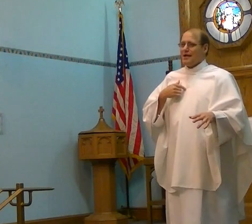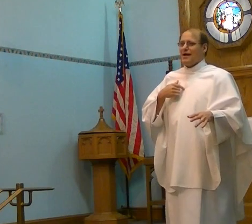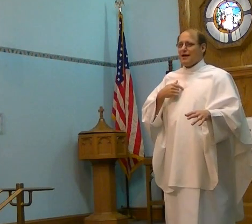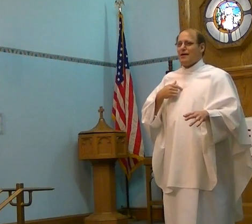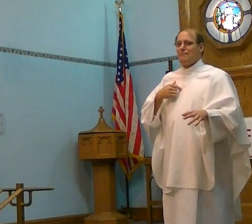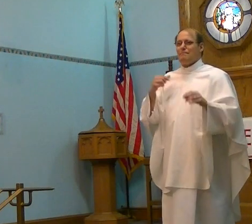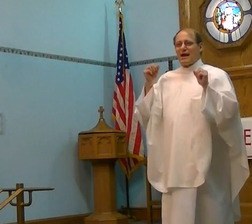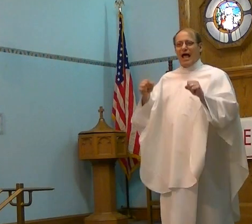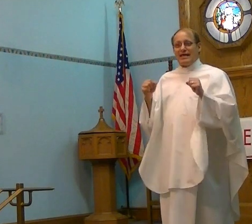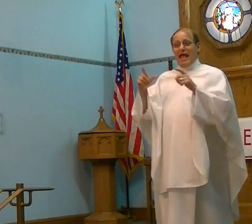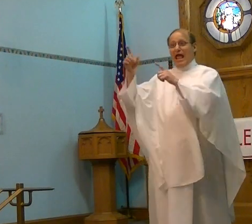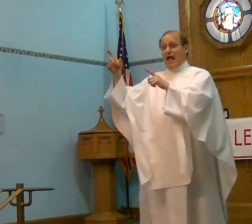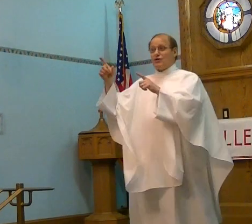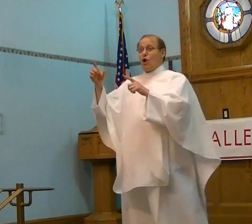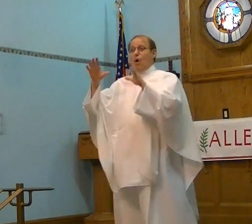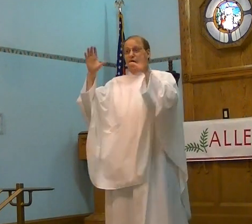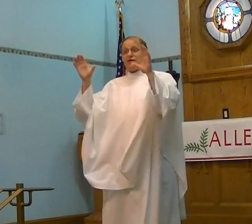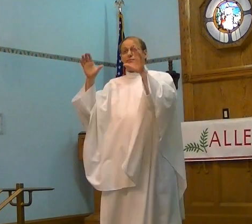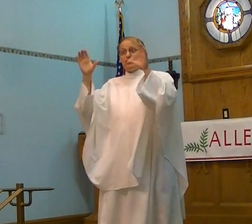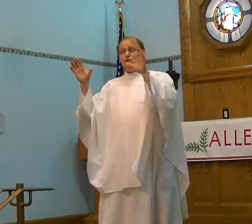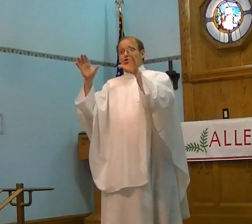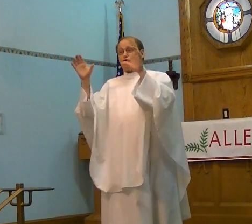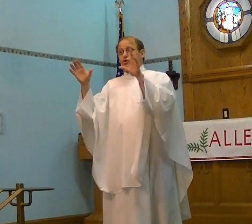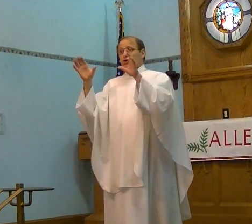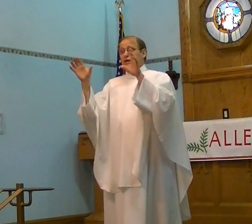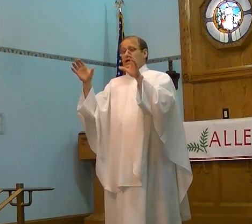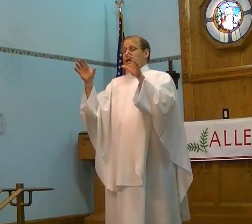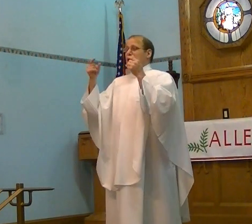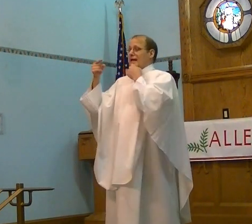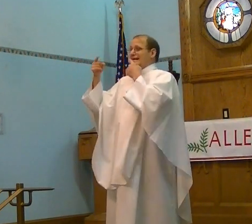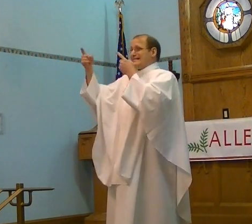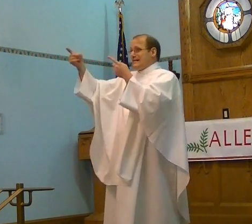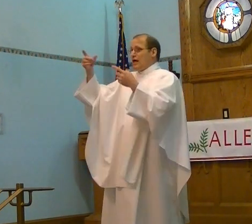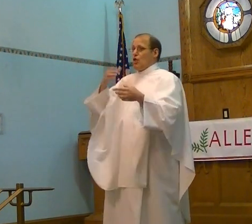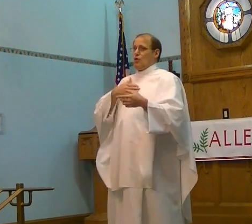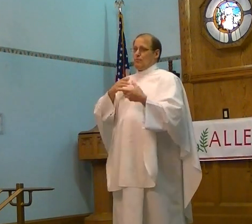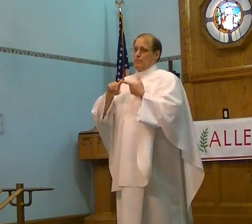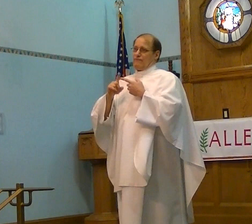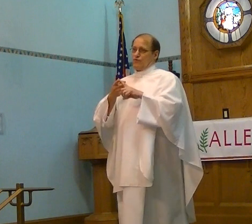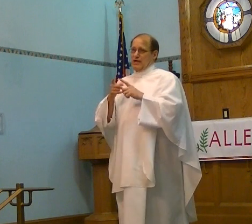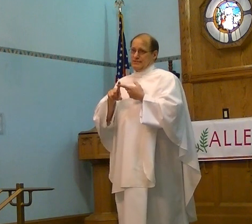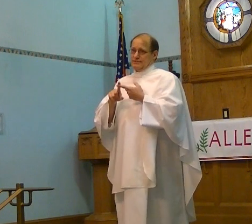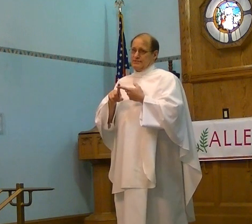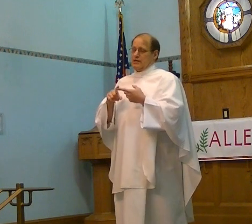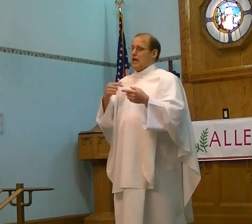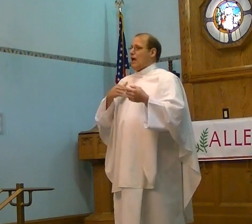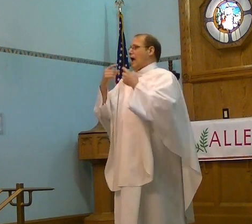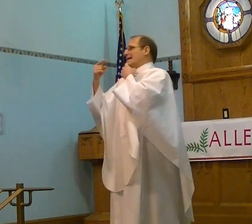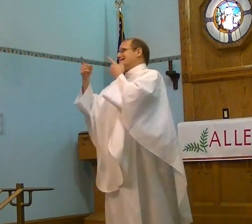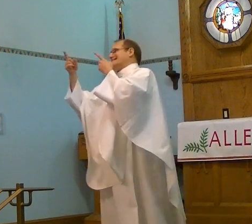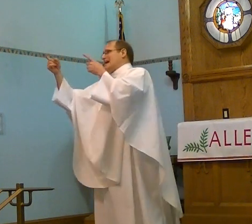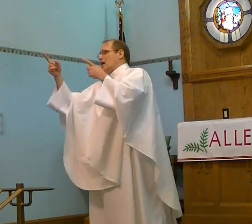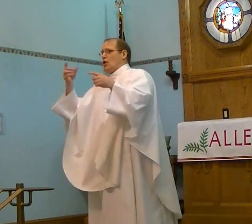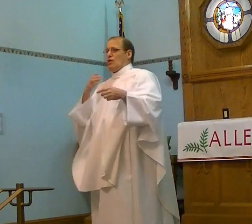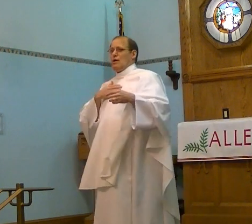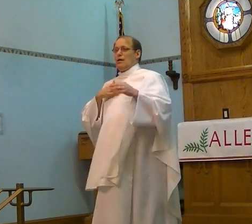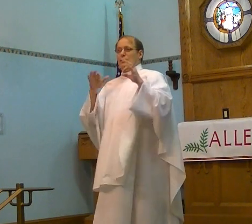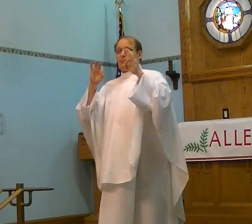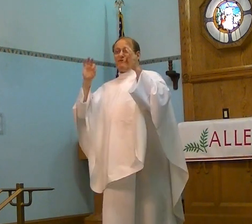But I can go on the computer. And I can tell my friends. I can tell my